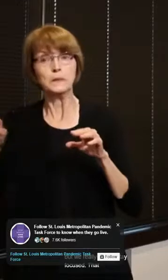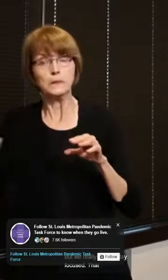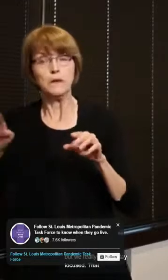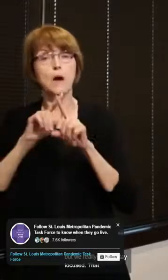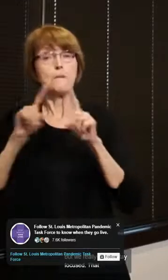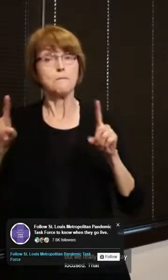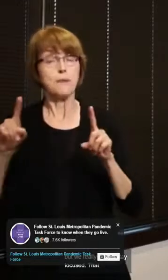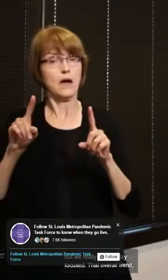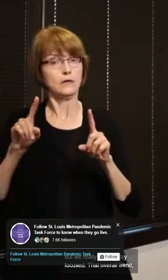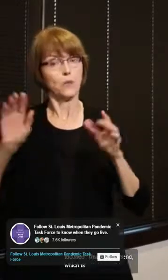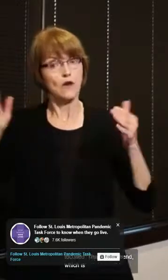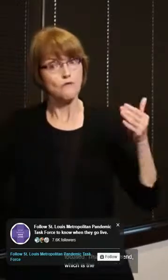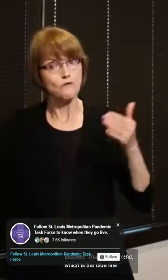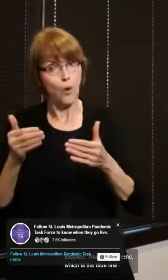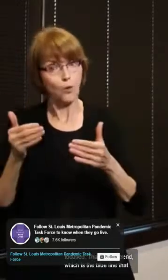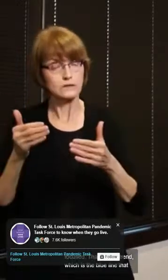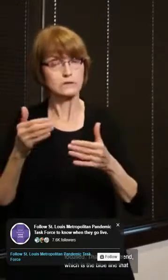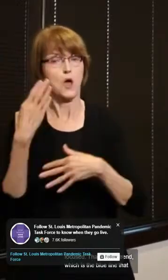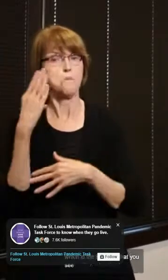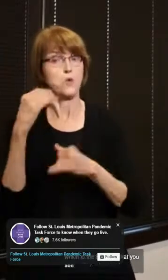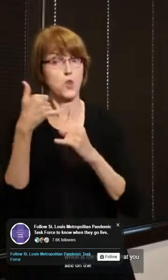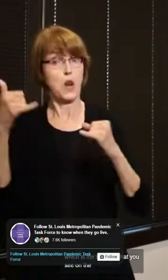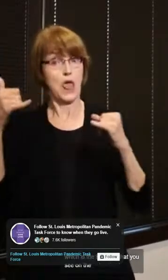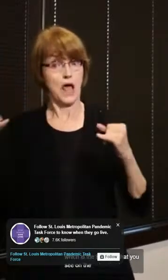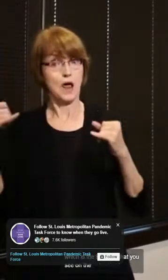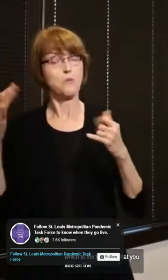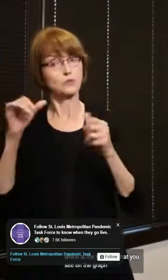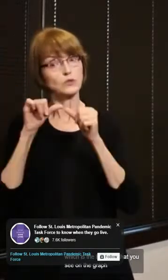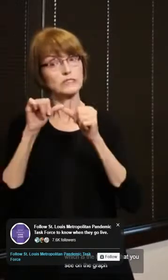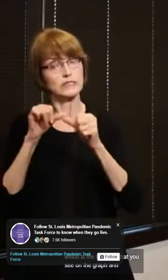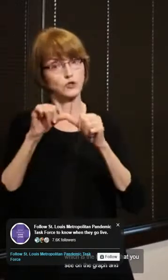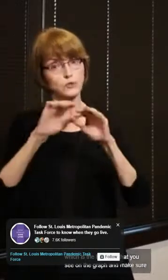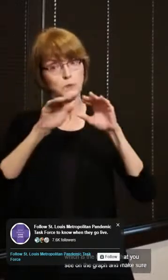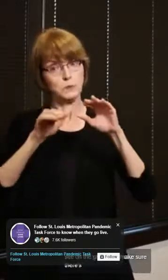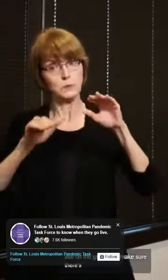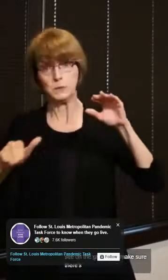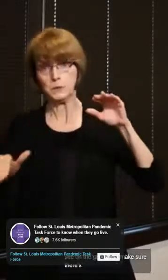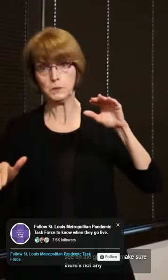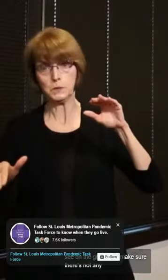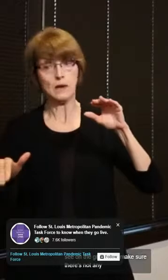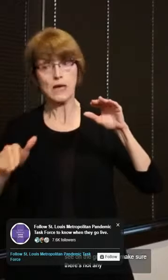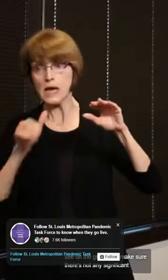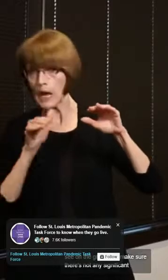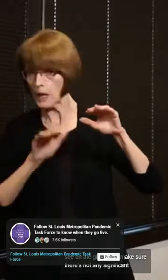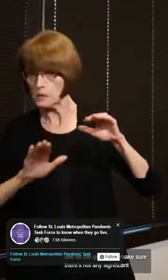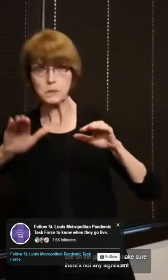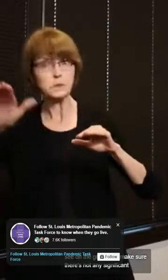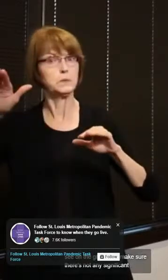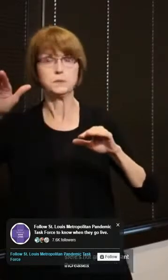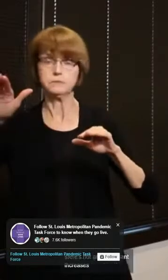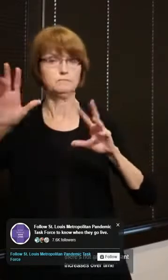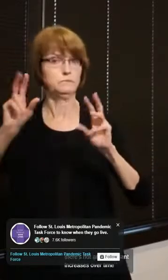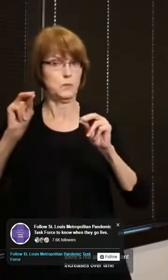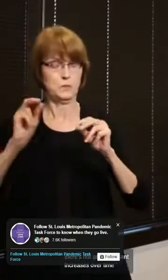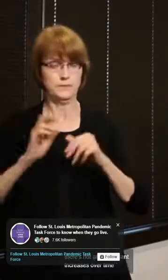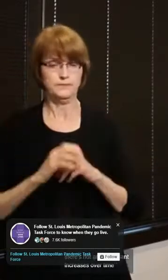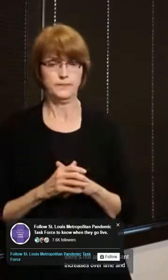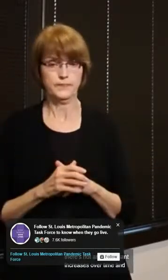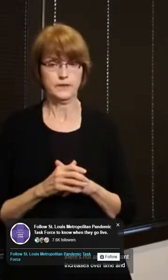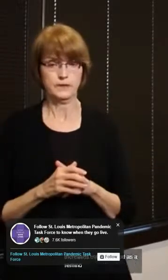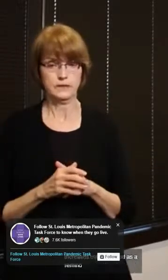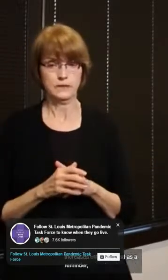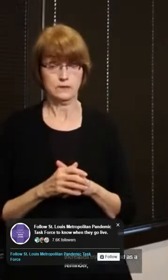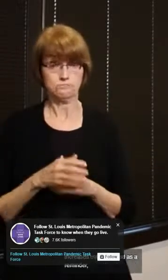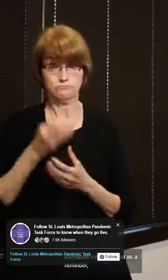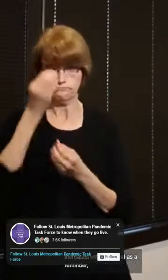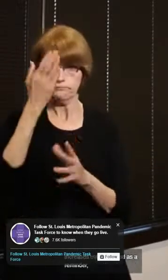overall trend, which is that blue line that you see on the graph, and make sure there's not any significant increases over time. And as a